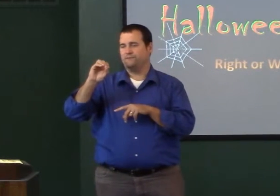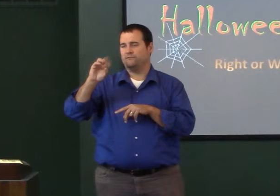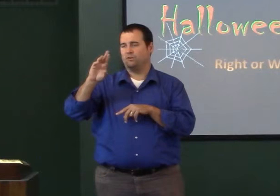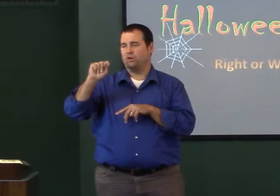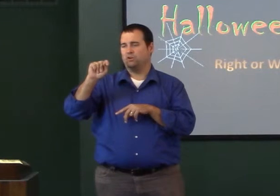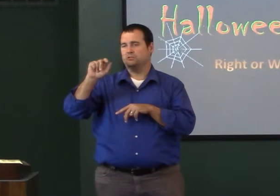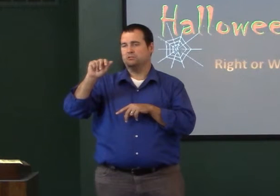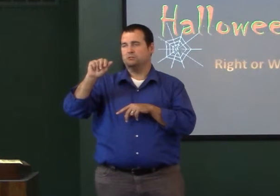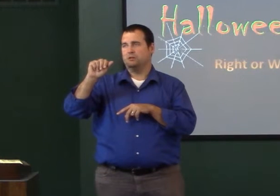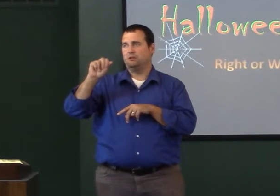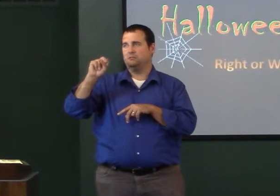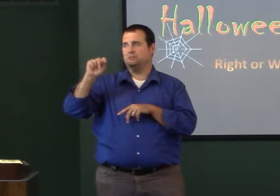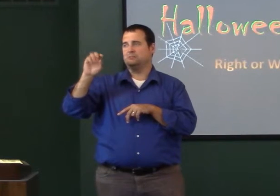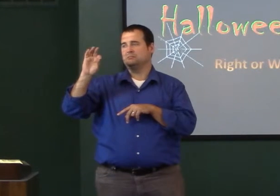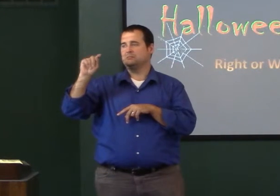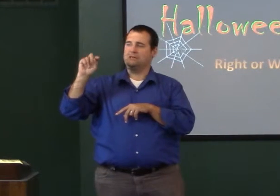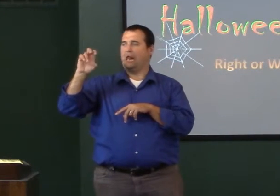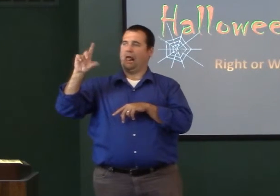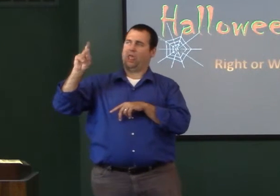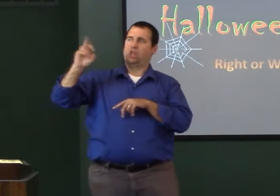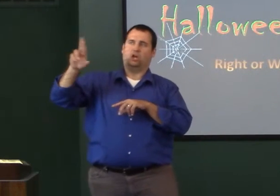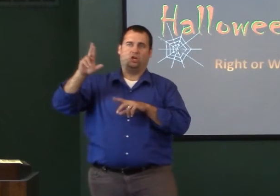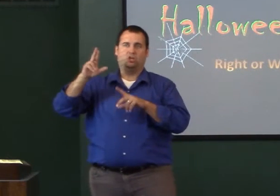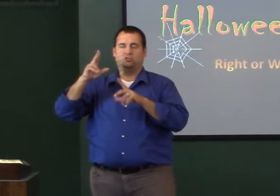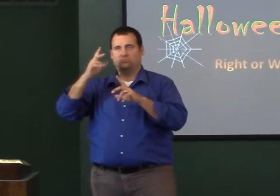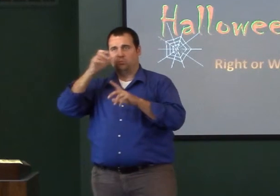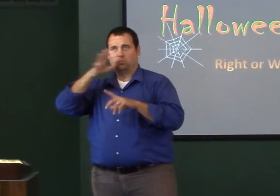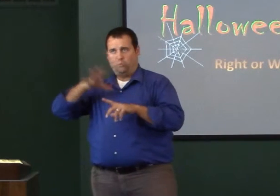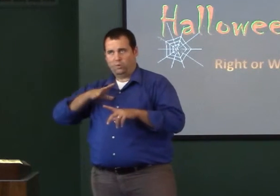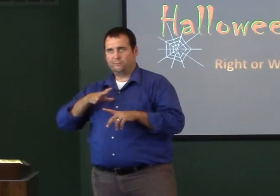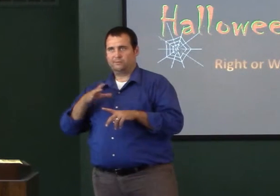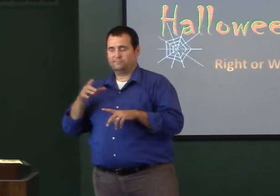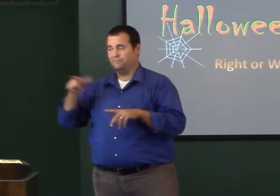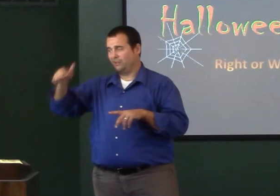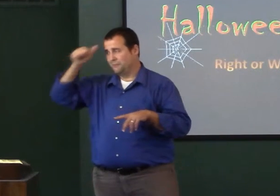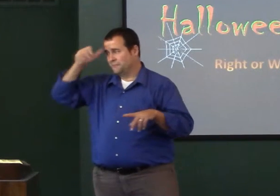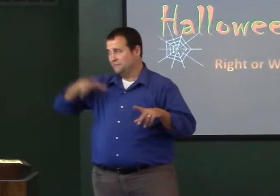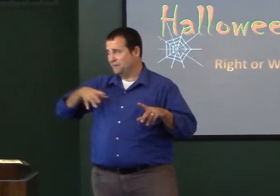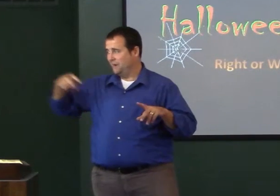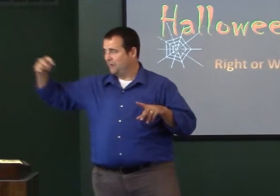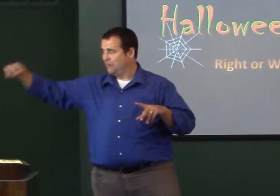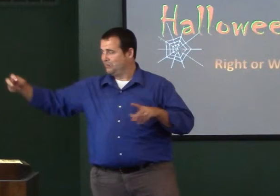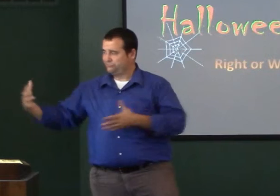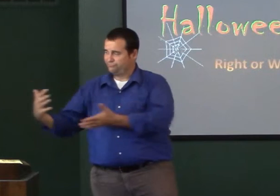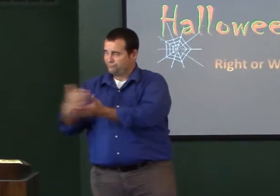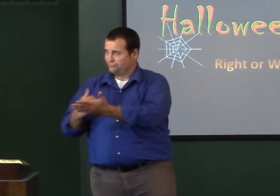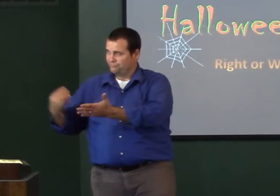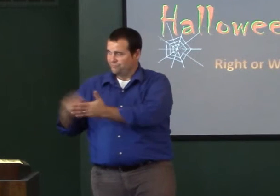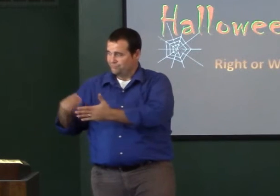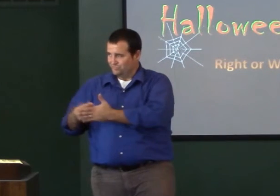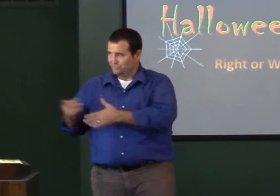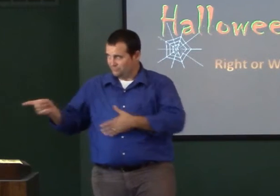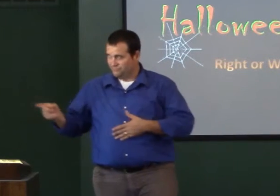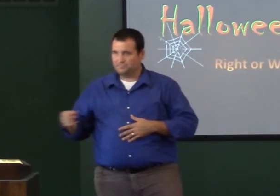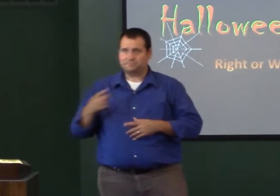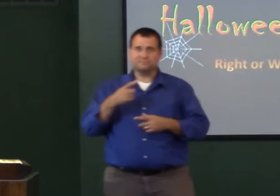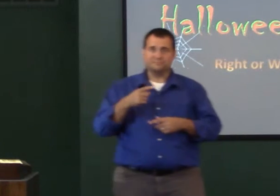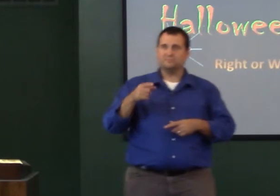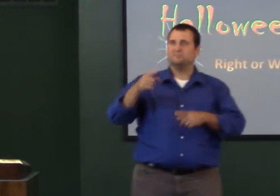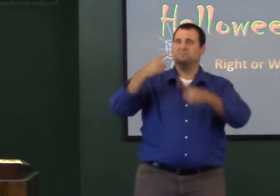witch came near here, him. It was a woman and a man that was getting